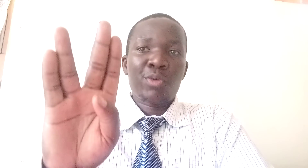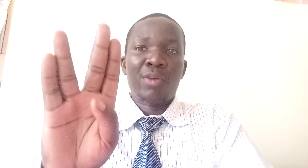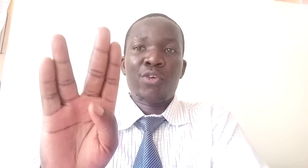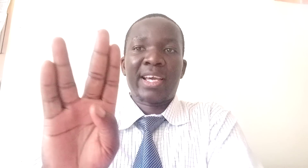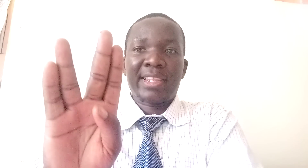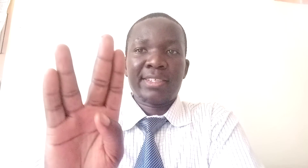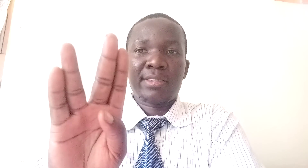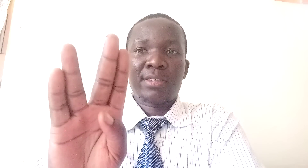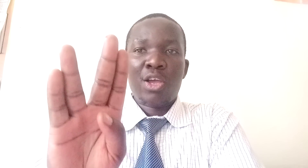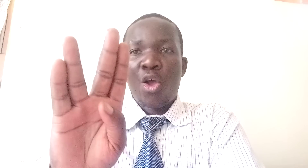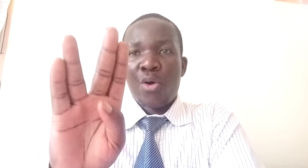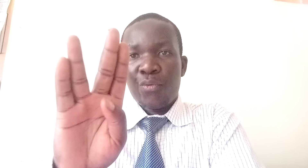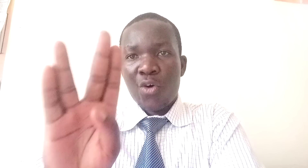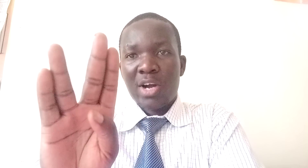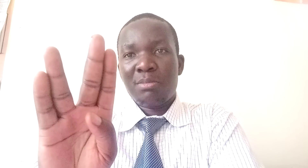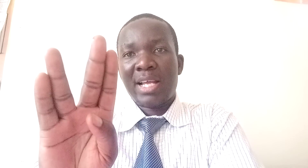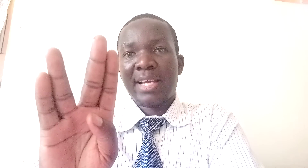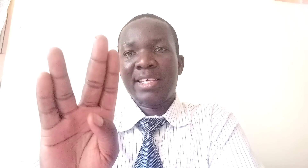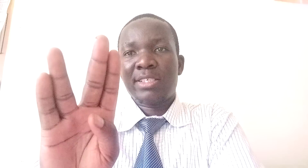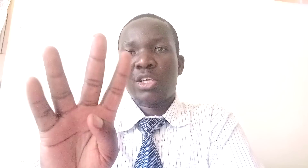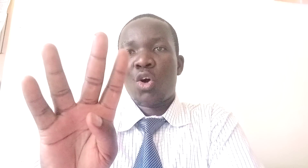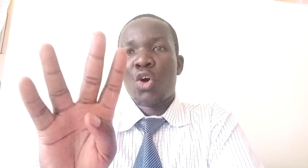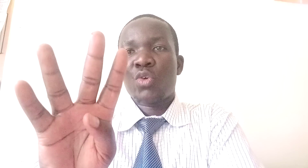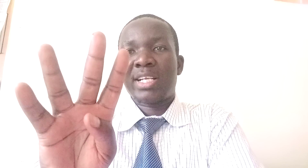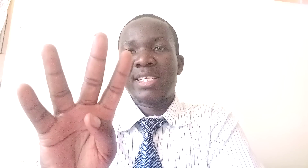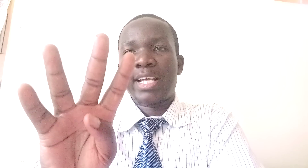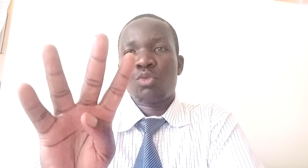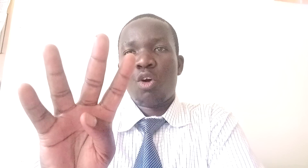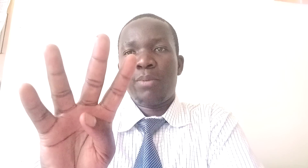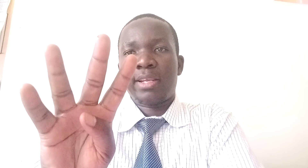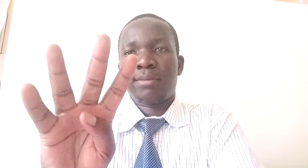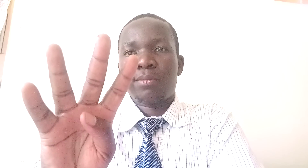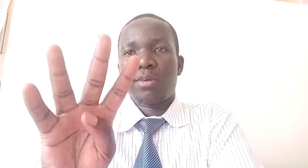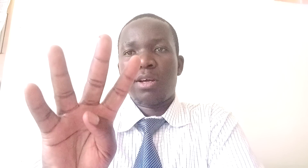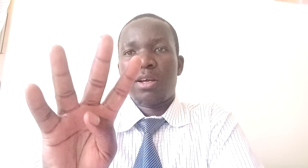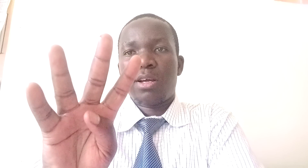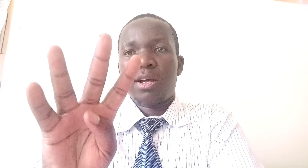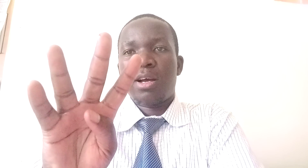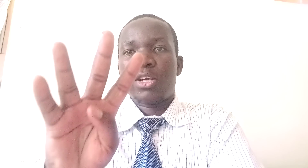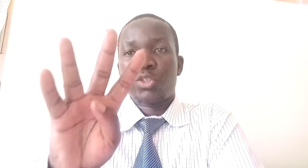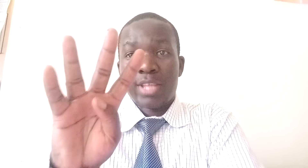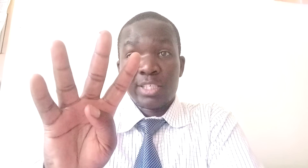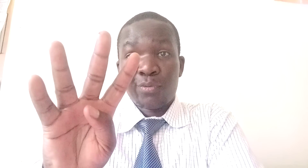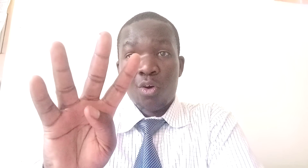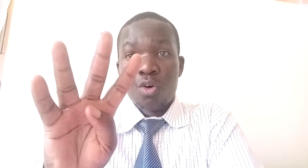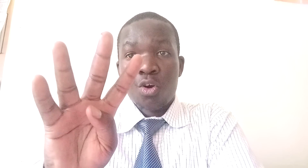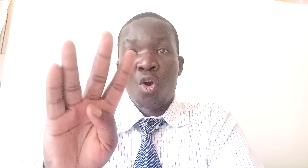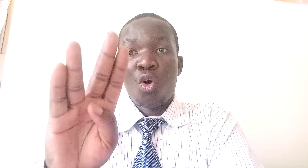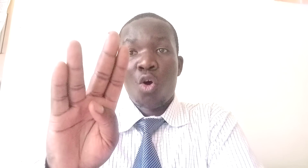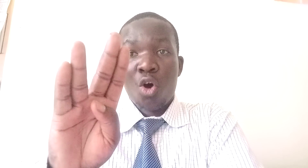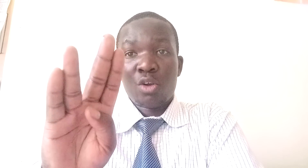your 4 like this. 4 can be like this, or you can decide to open. So that's 4 or